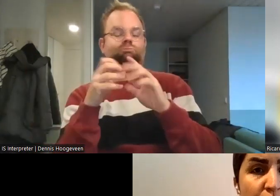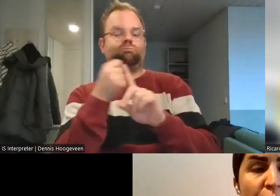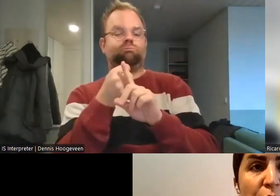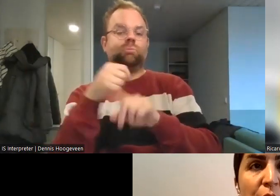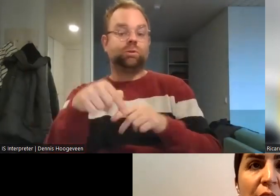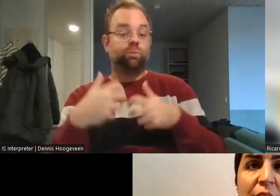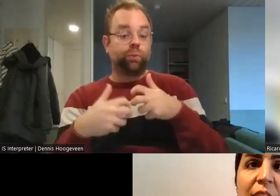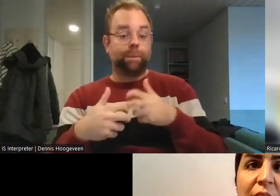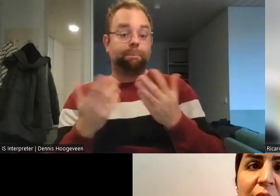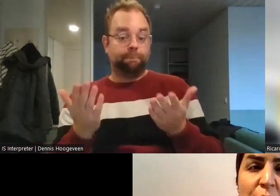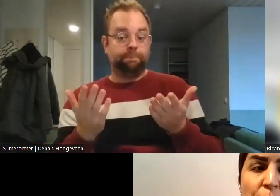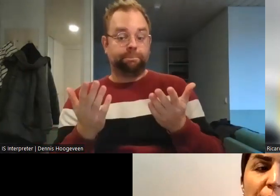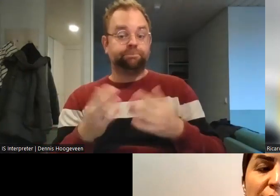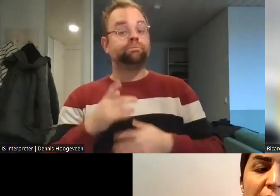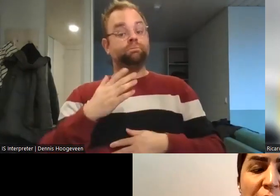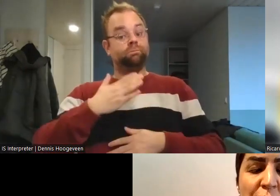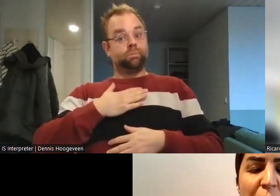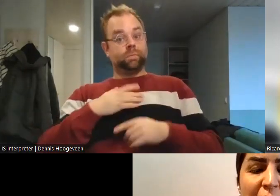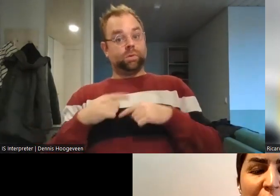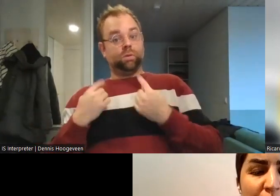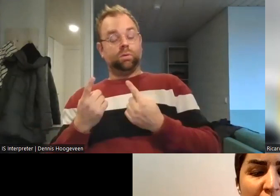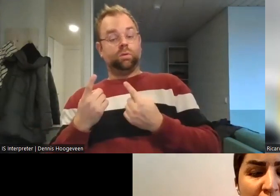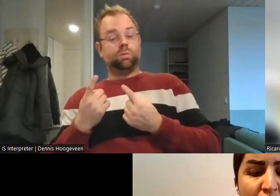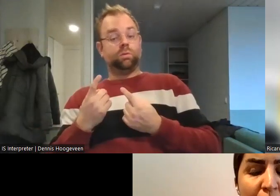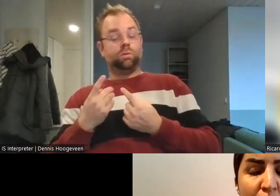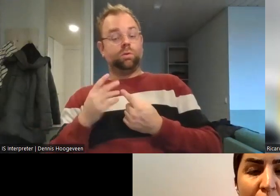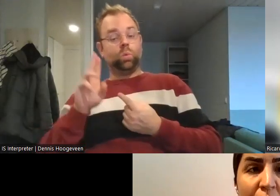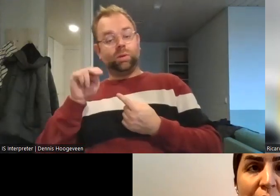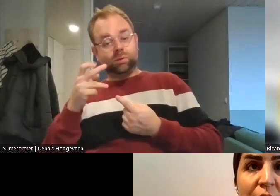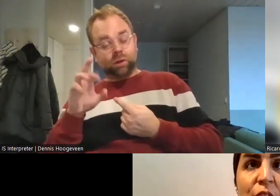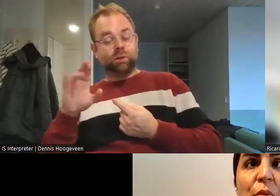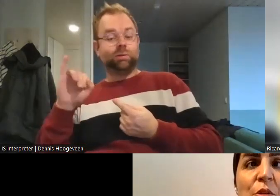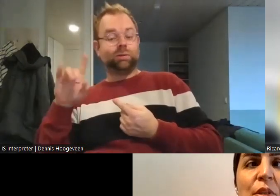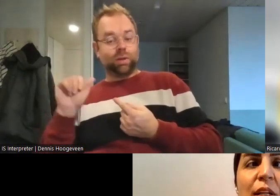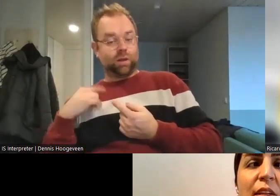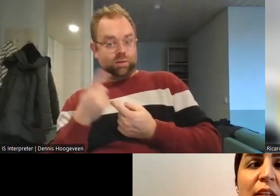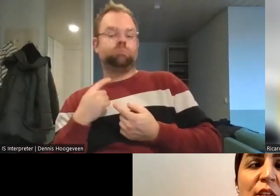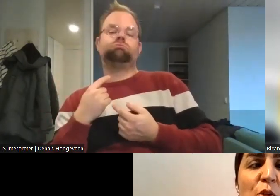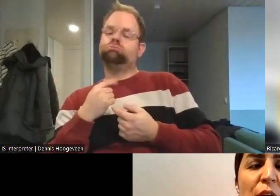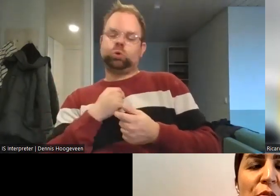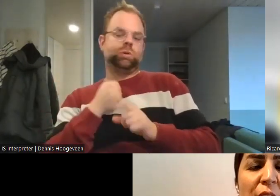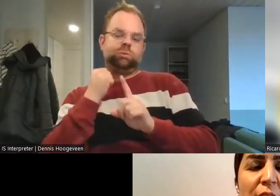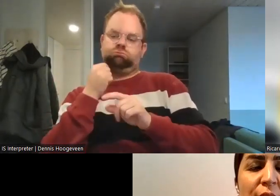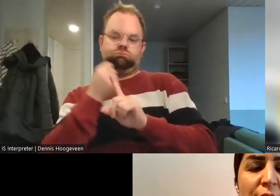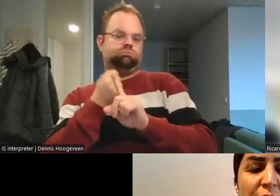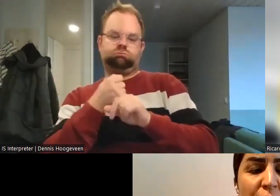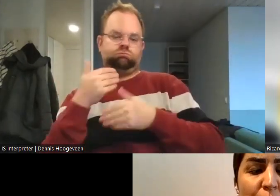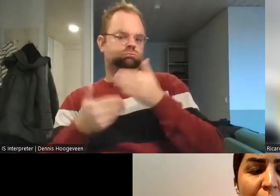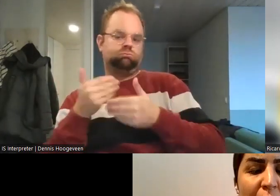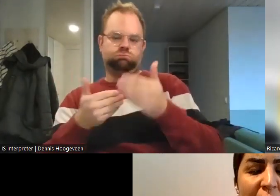to work on a action plan or some priorities to make sure that the gender-based